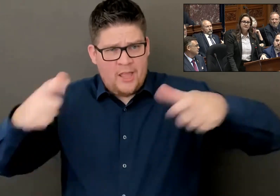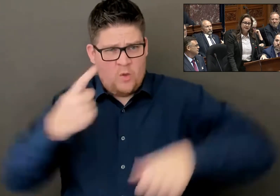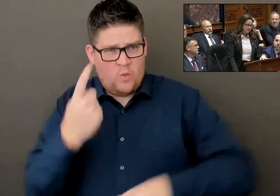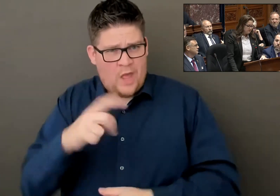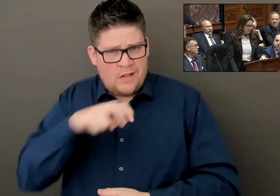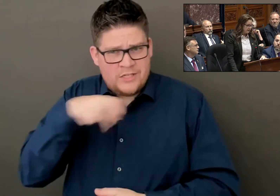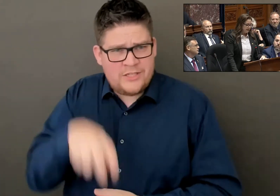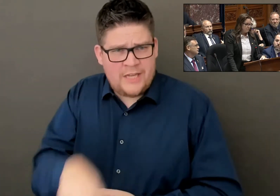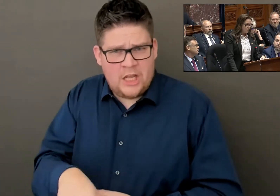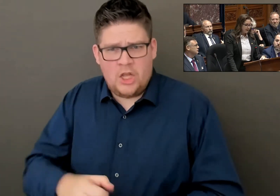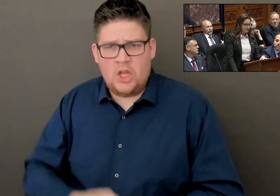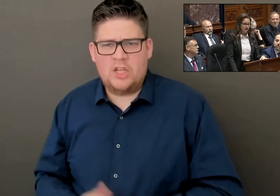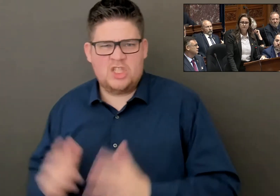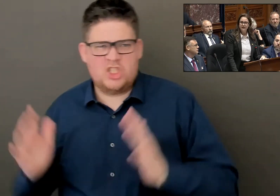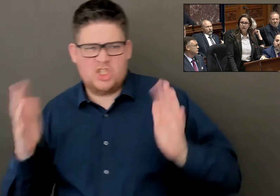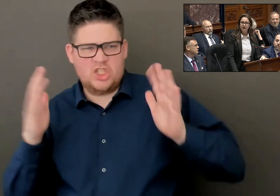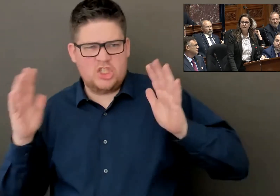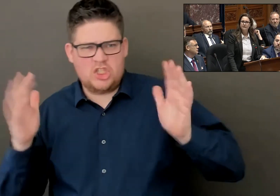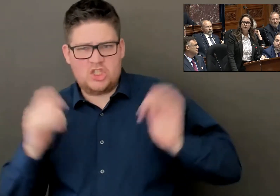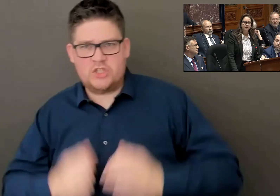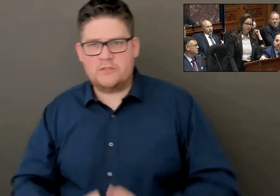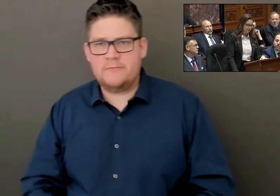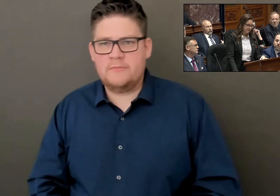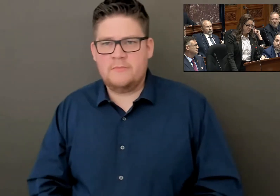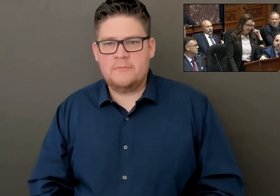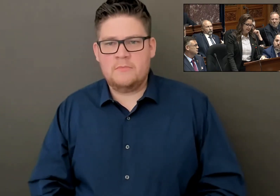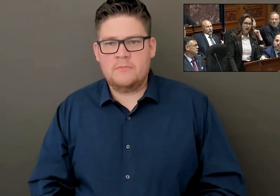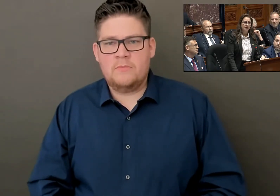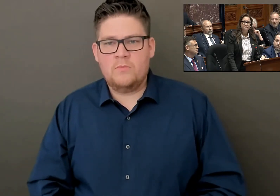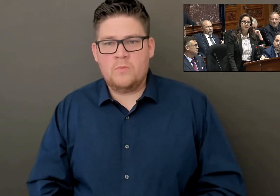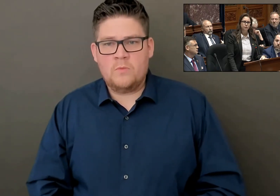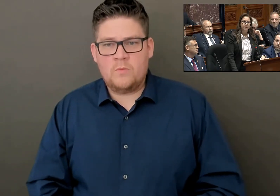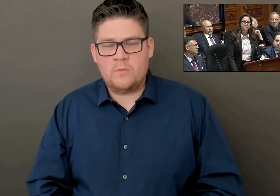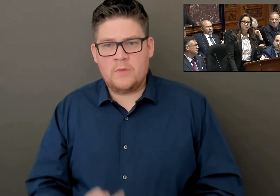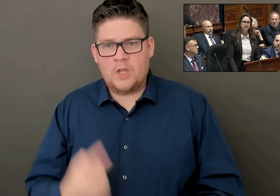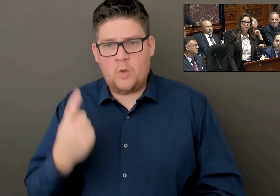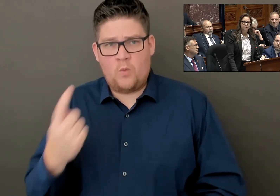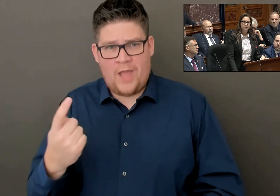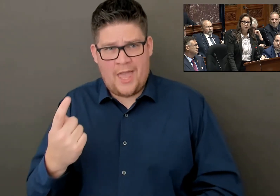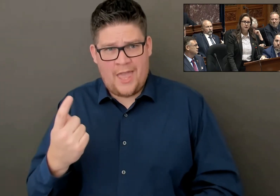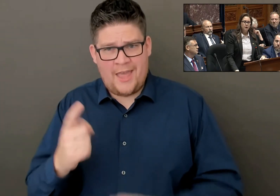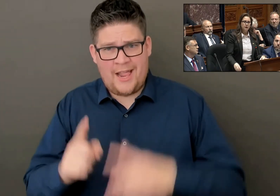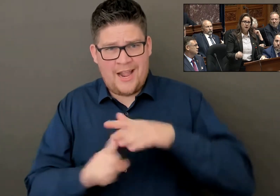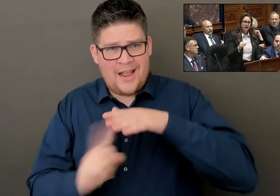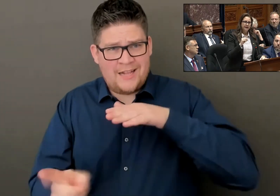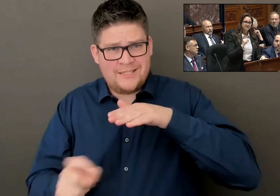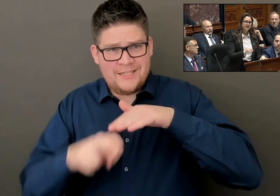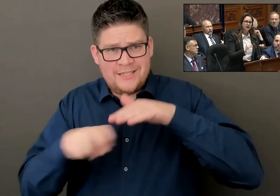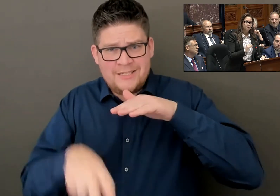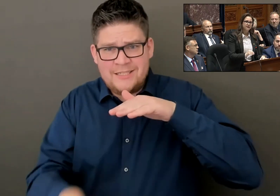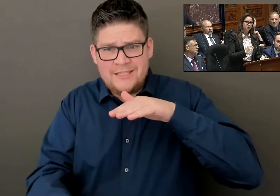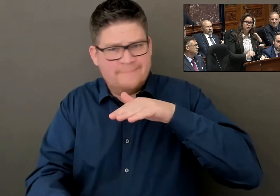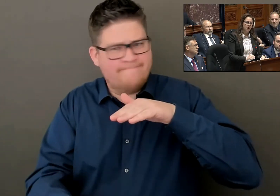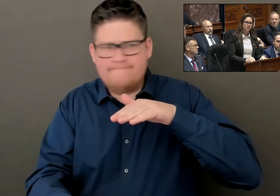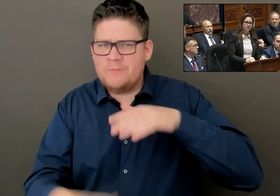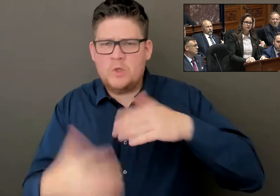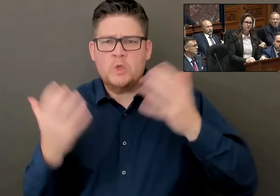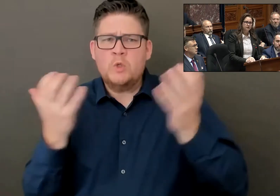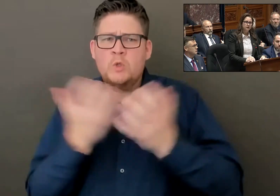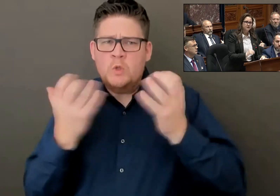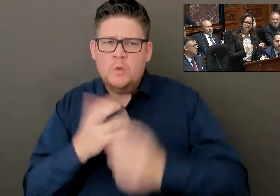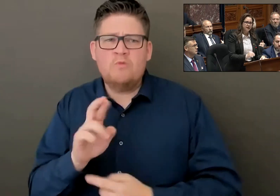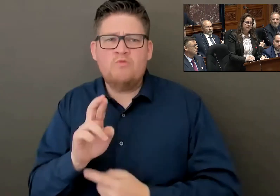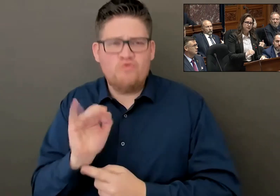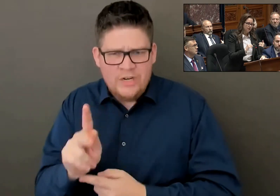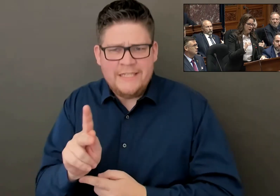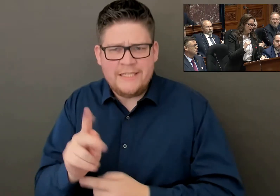A single point of egress simply puts lives at risk. It is the government's job